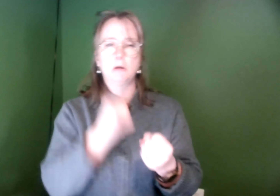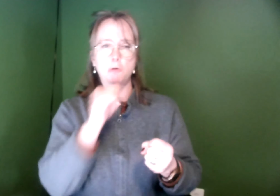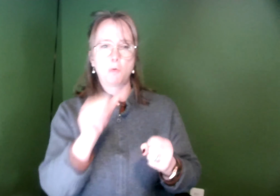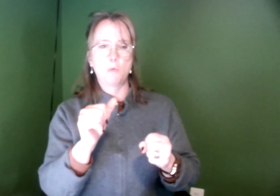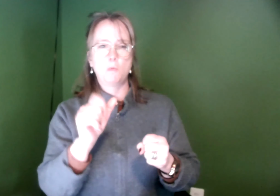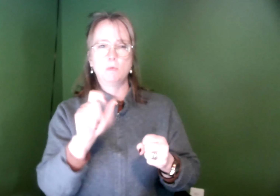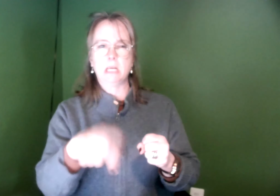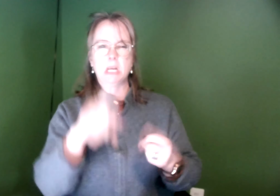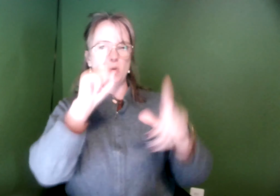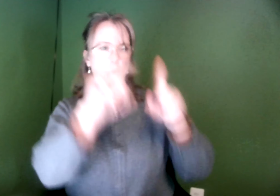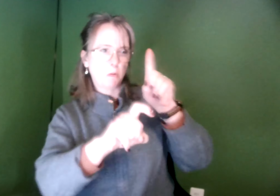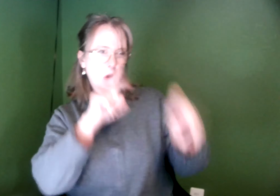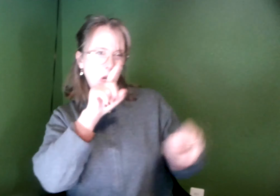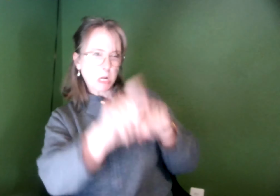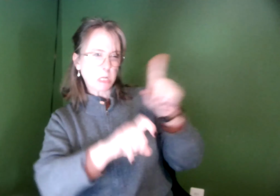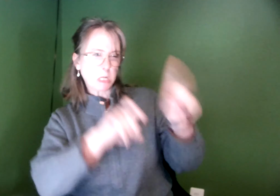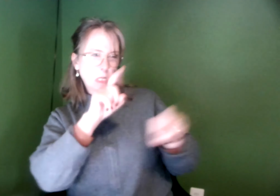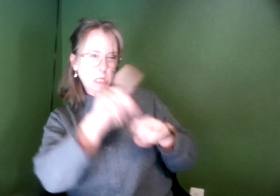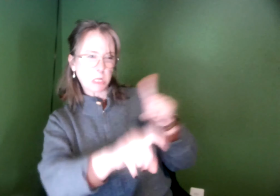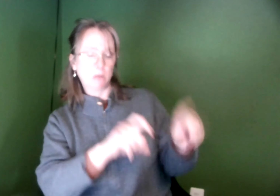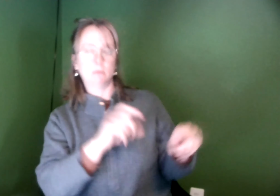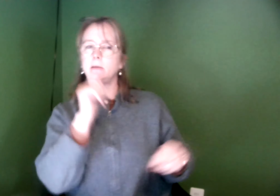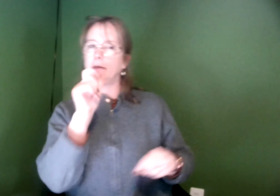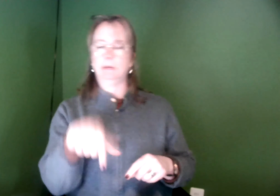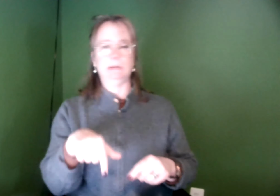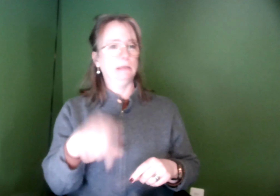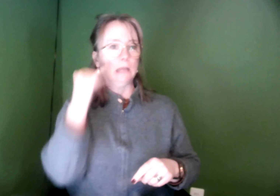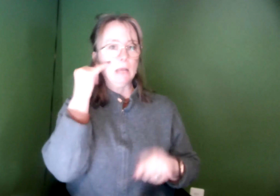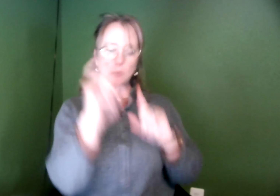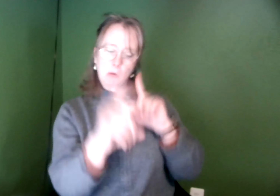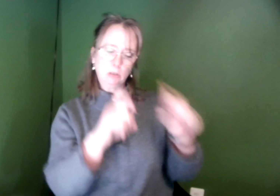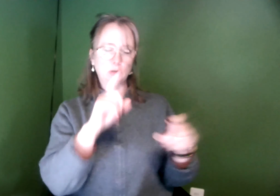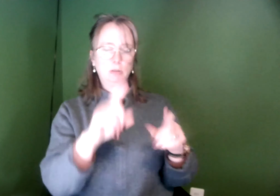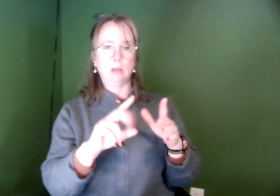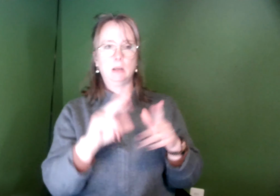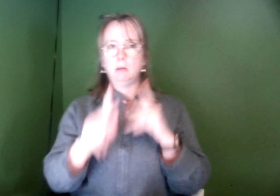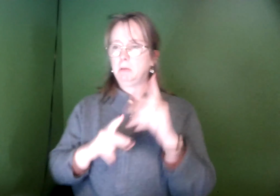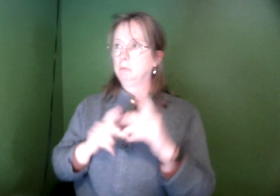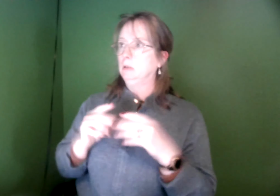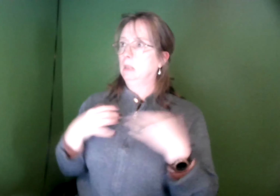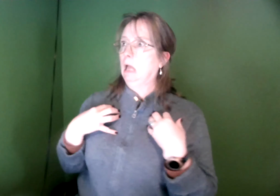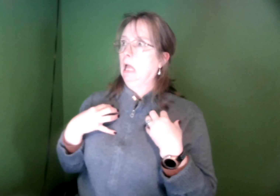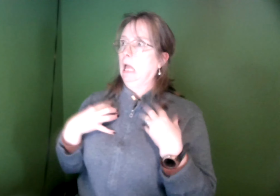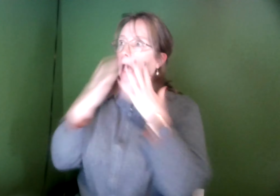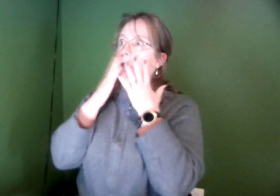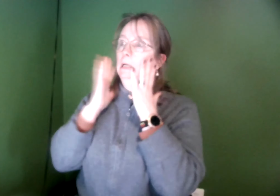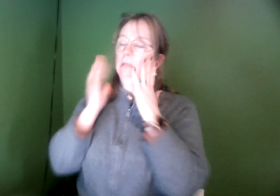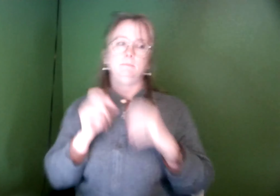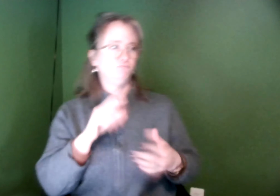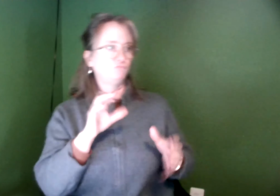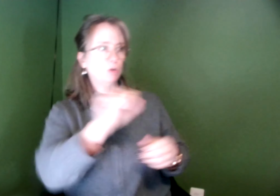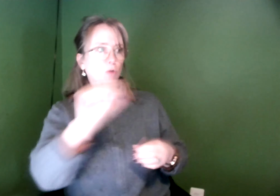tend to send people away. When we start asking questions, what's your name? You have Social Security, you have insurance, you have all that stuff.